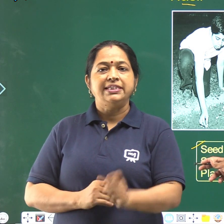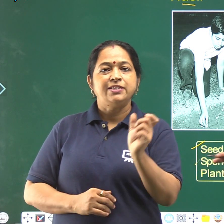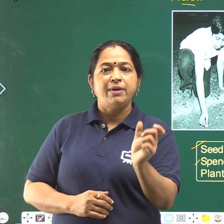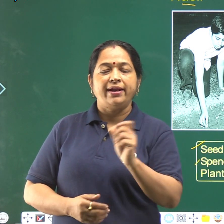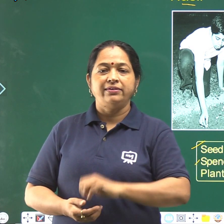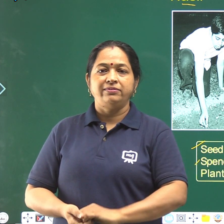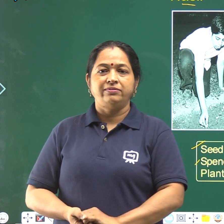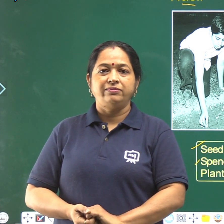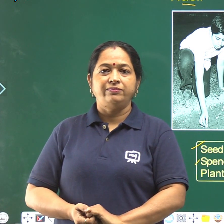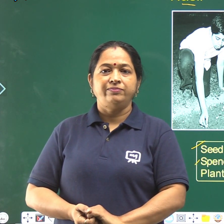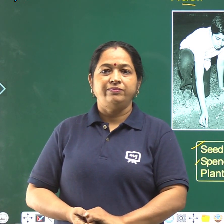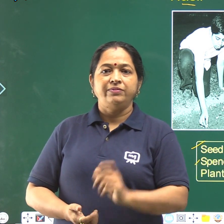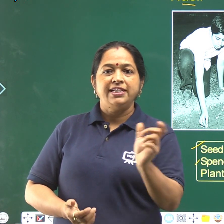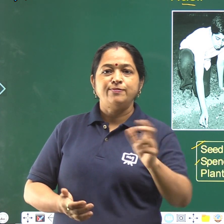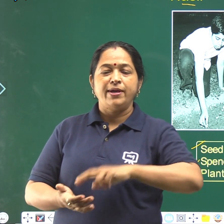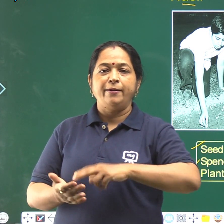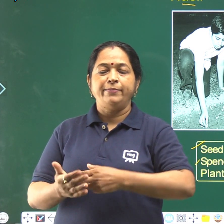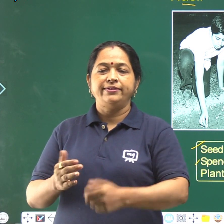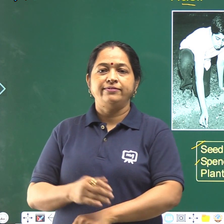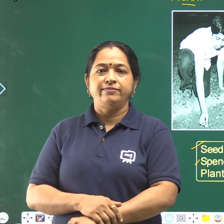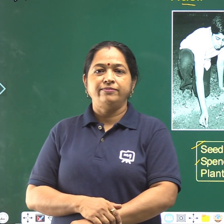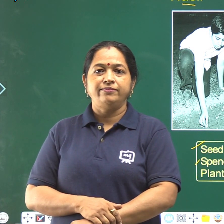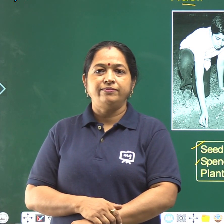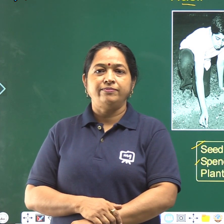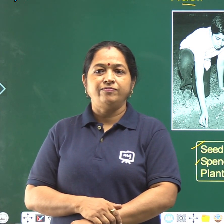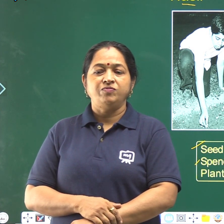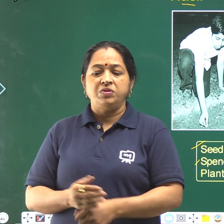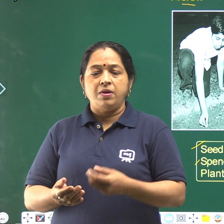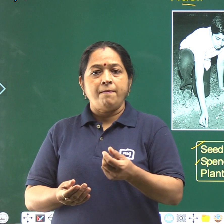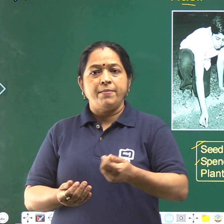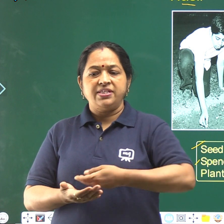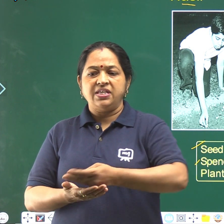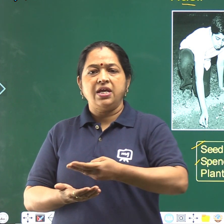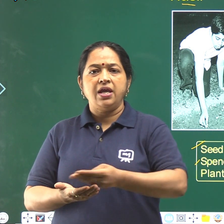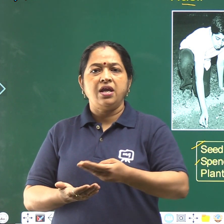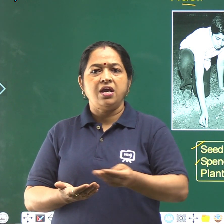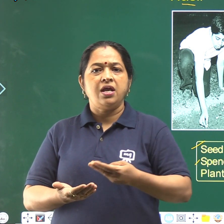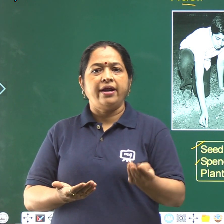Spent. Spend means kharch karna.